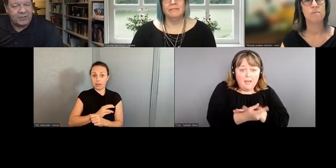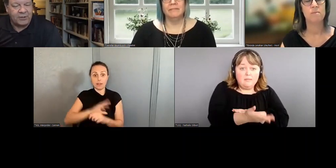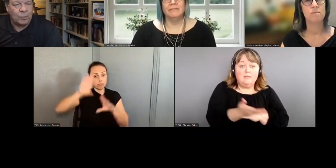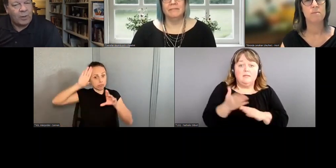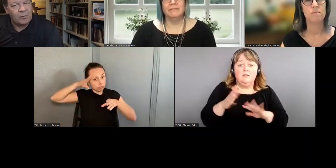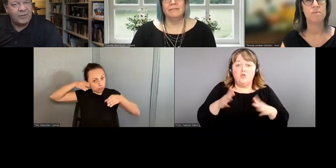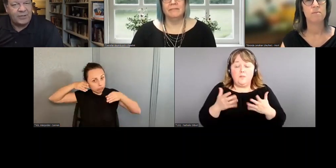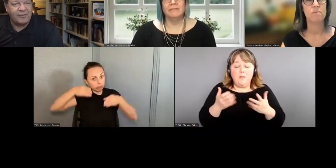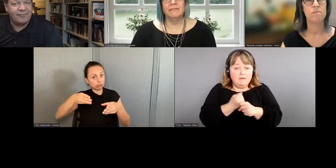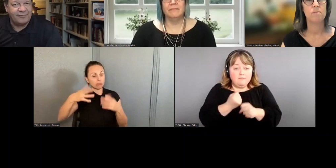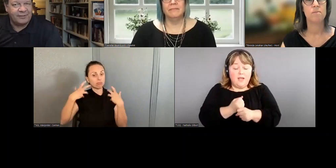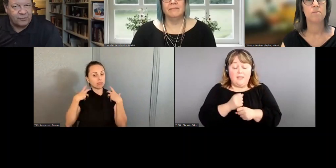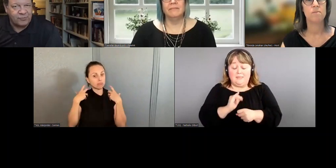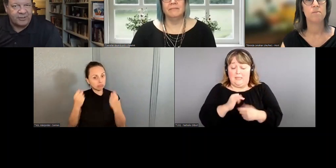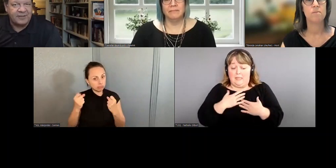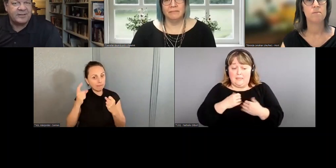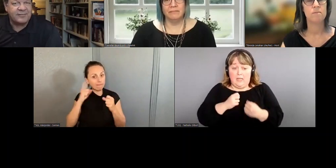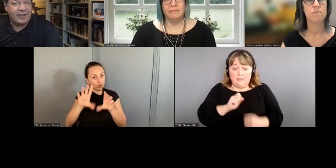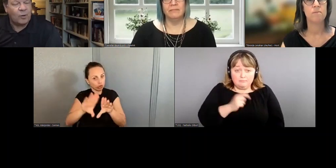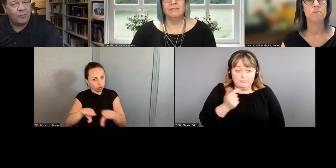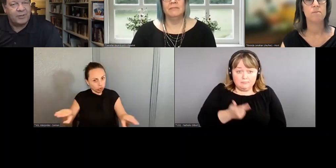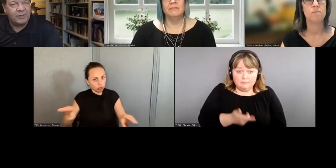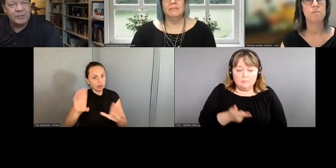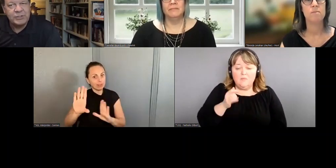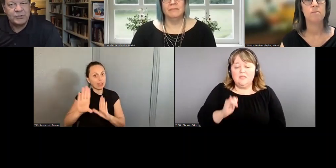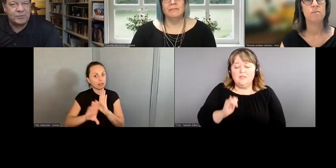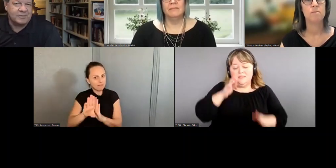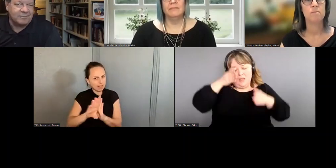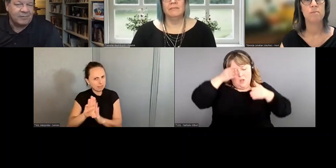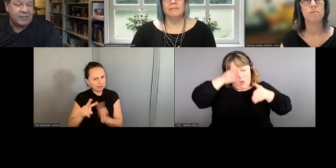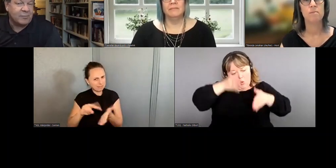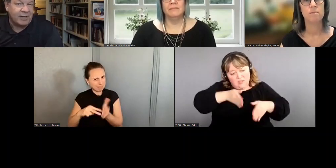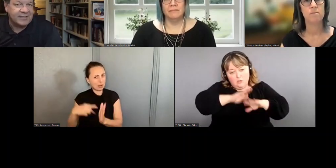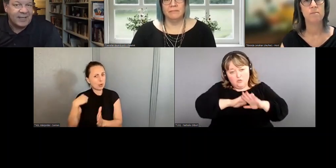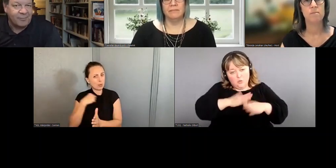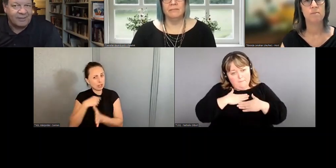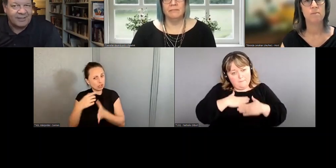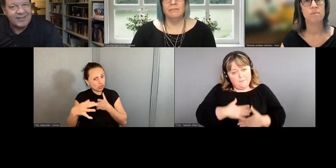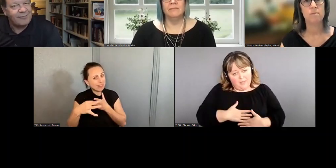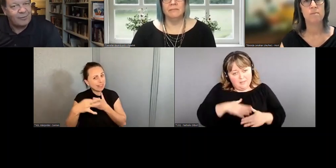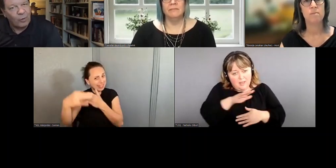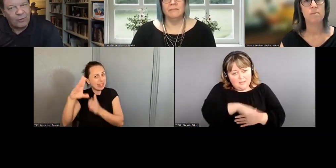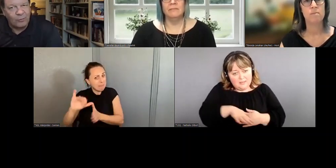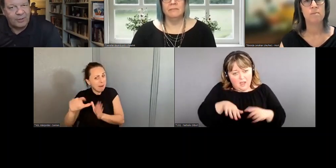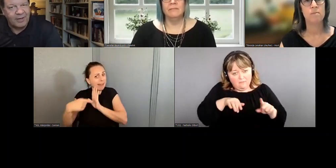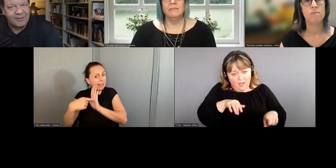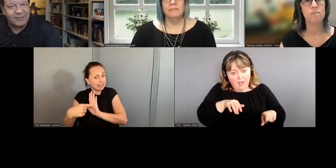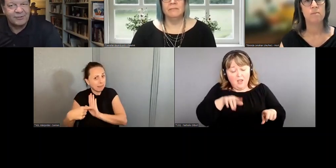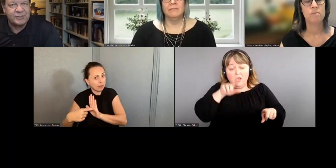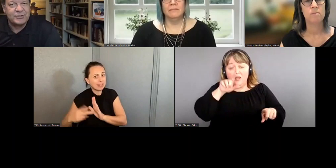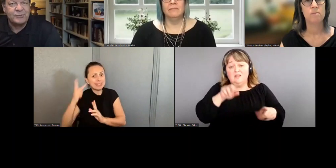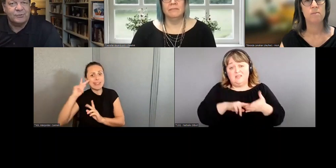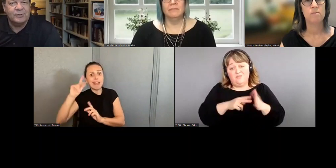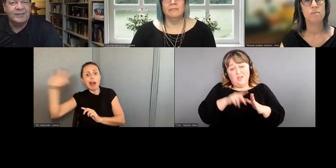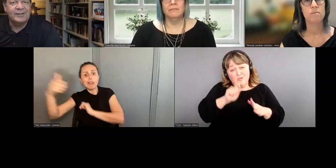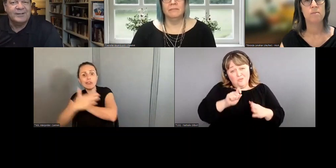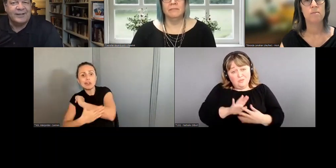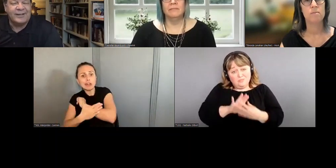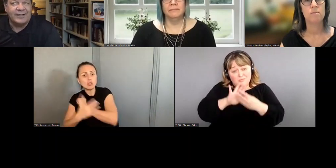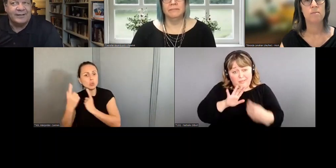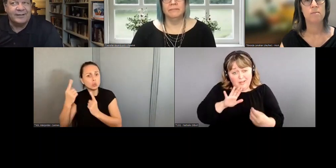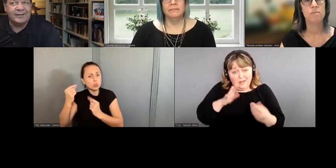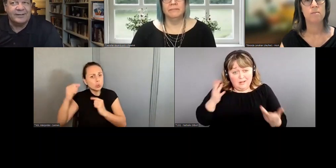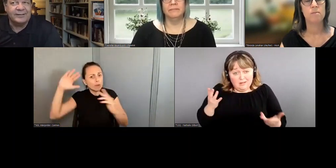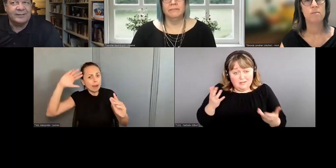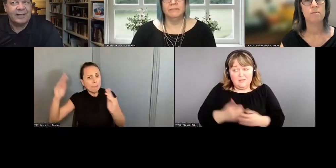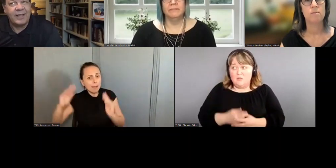focusing on the well-being of children and their development, we should lead by example. Let's have a look what other countries do.